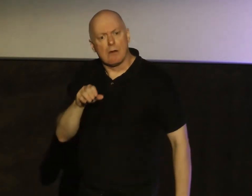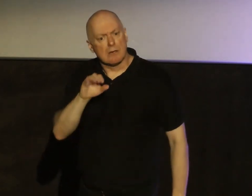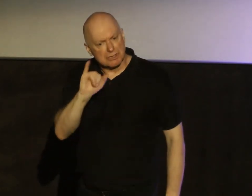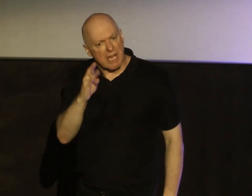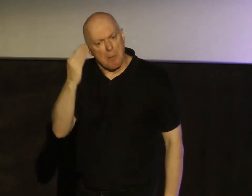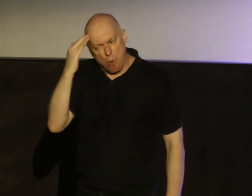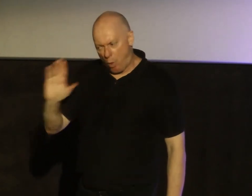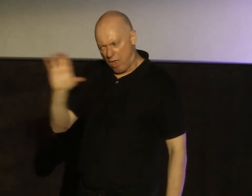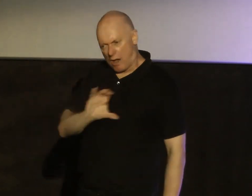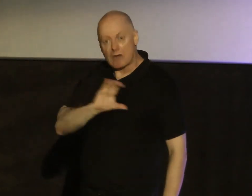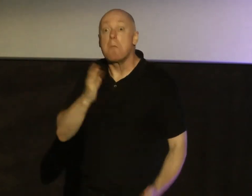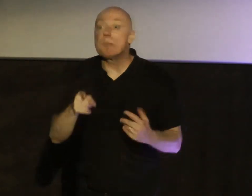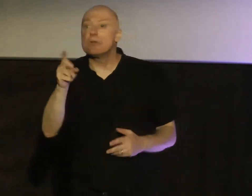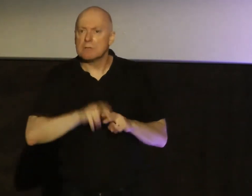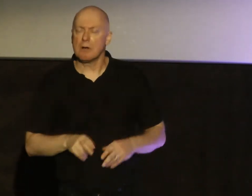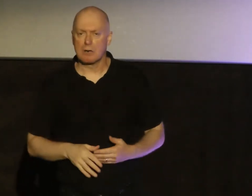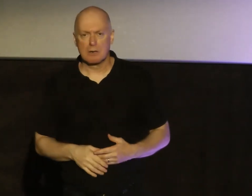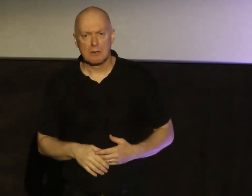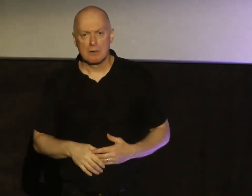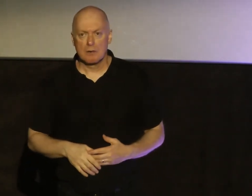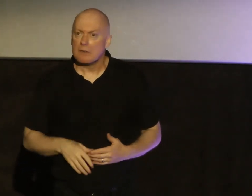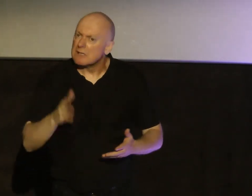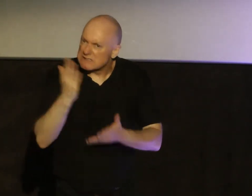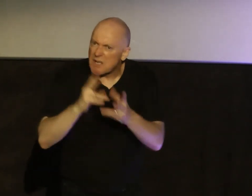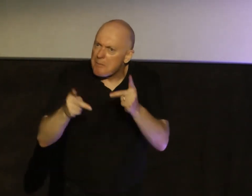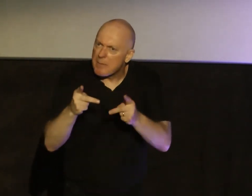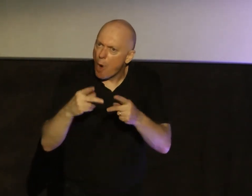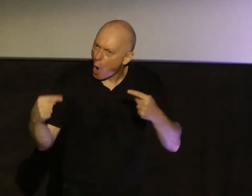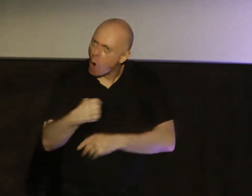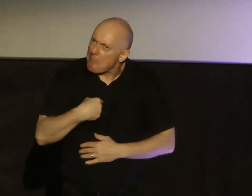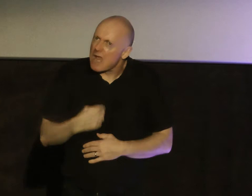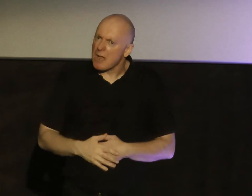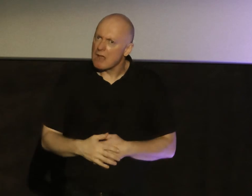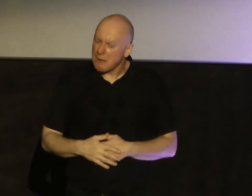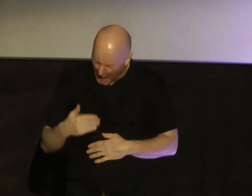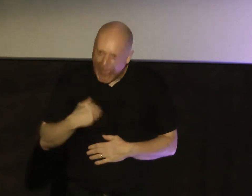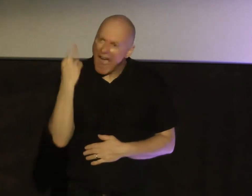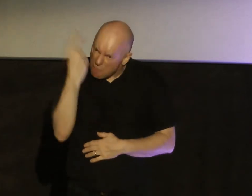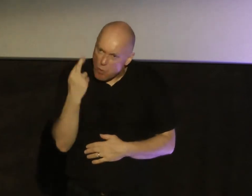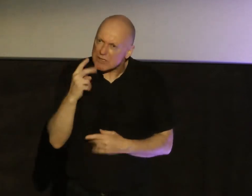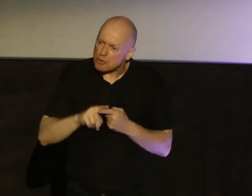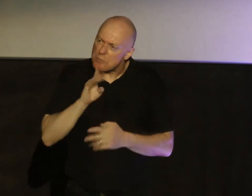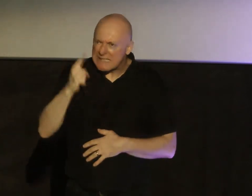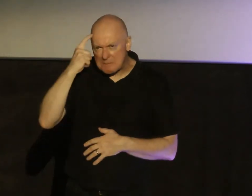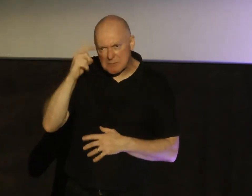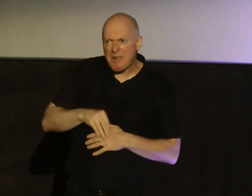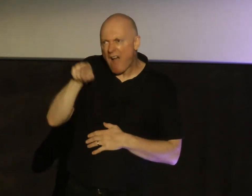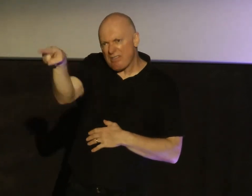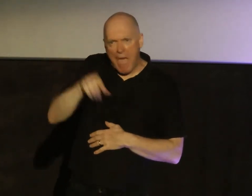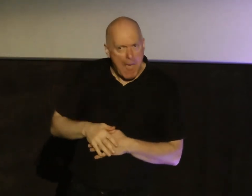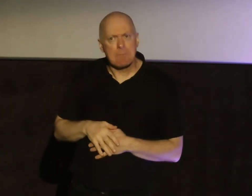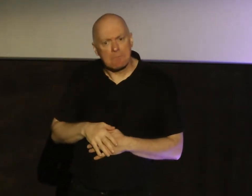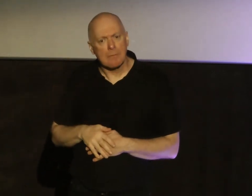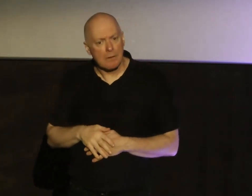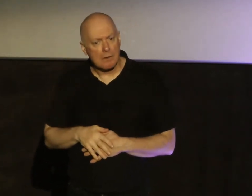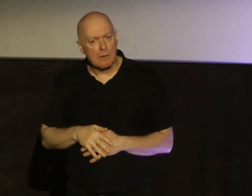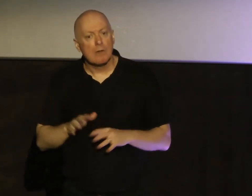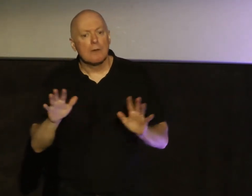Maybe you're sitting here saying, I've been wronged by people in my life, and I actually have a reason to be suspicious of people in my life. Well, how do